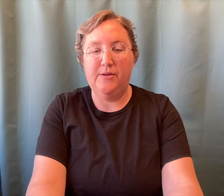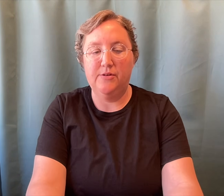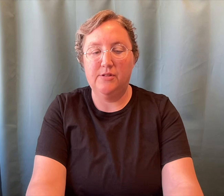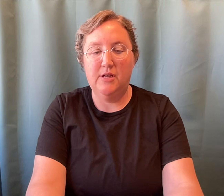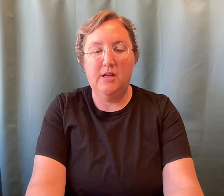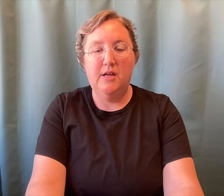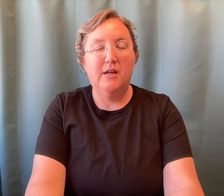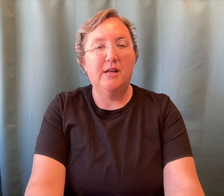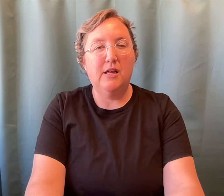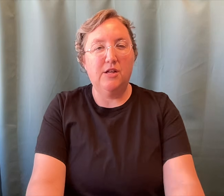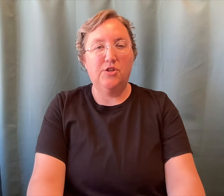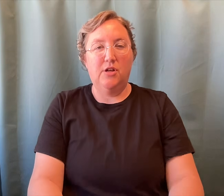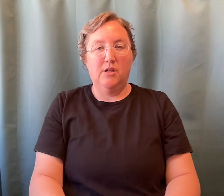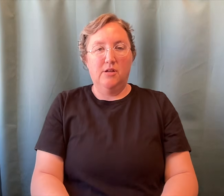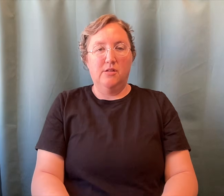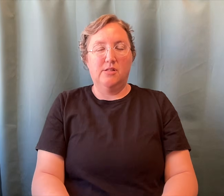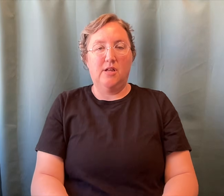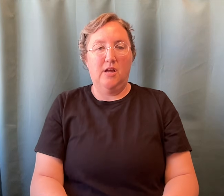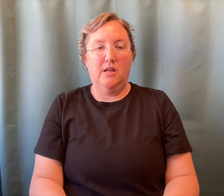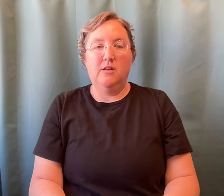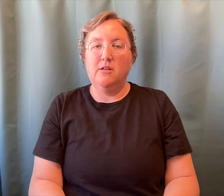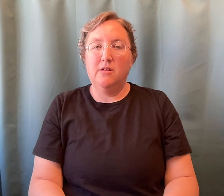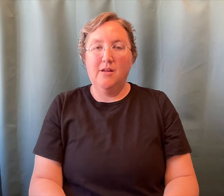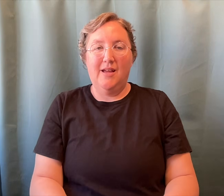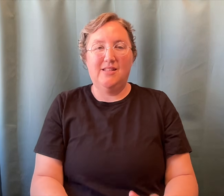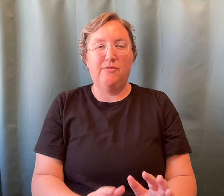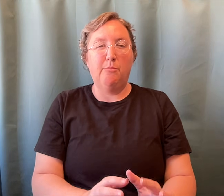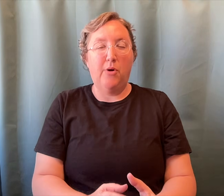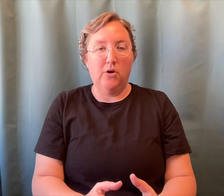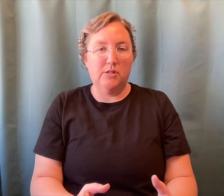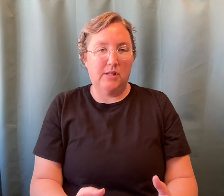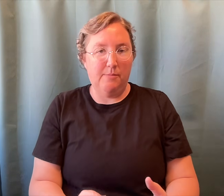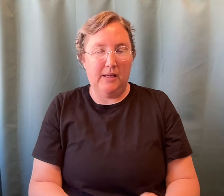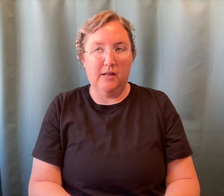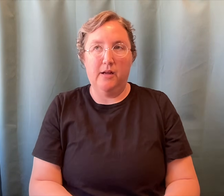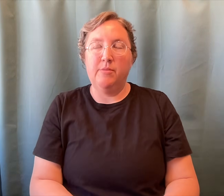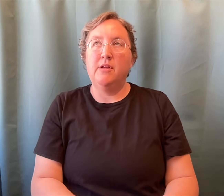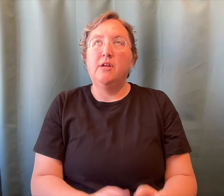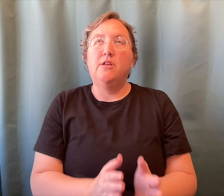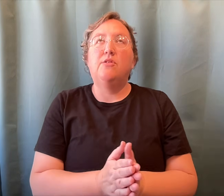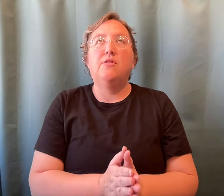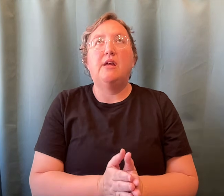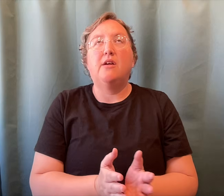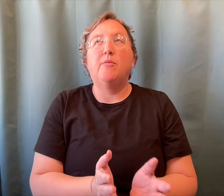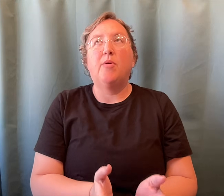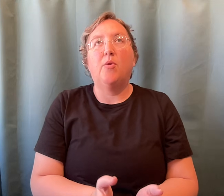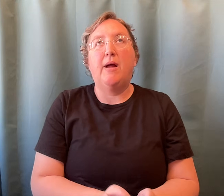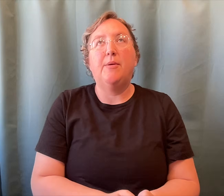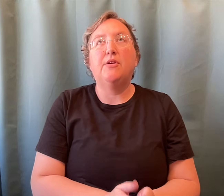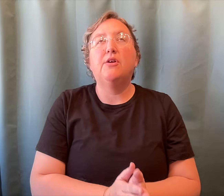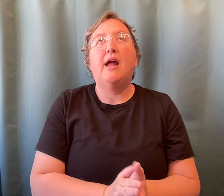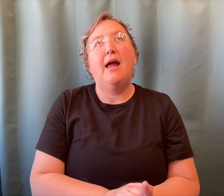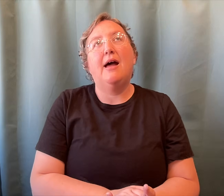parameters. Each sign has different parts that make it up. You can think of a parameter